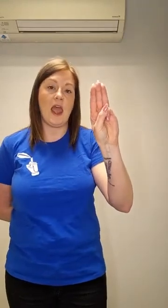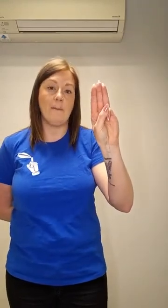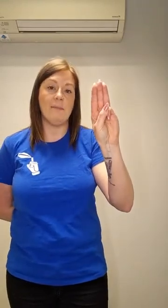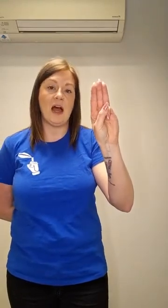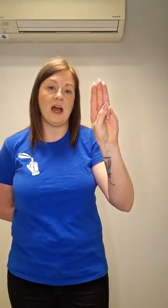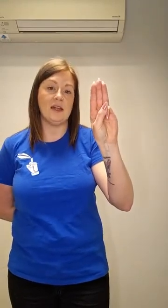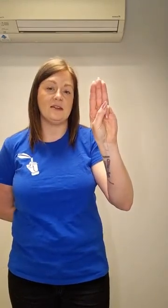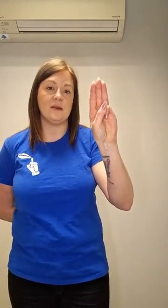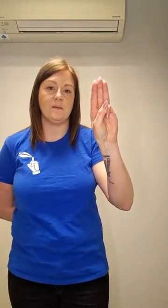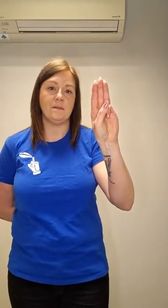M hand.